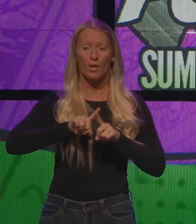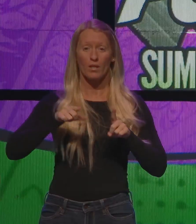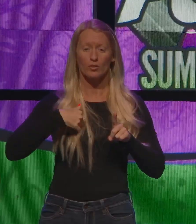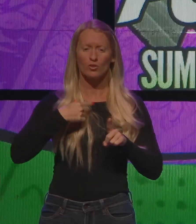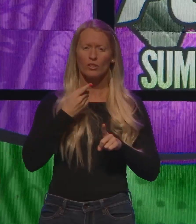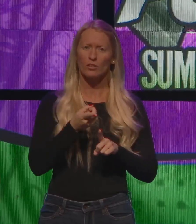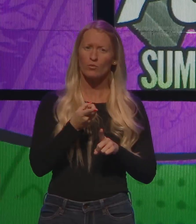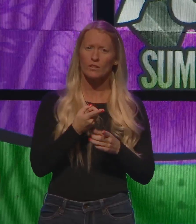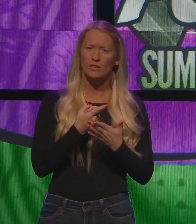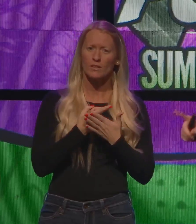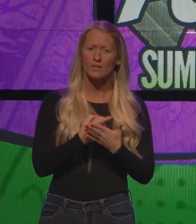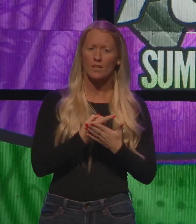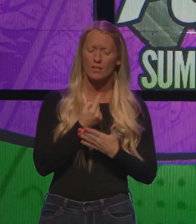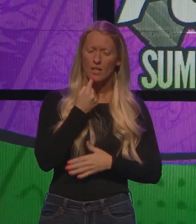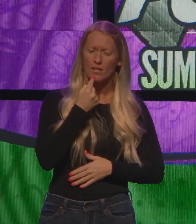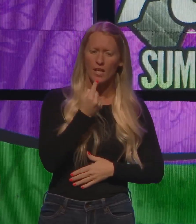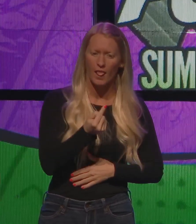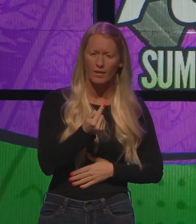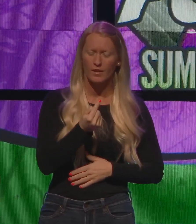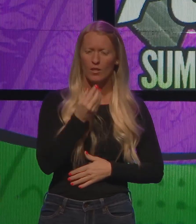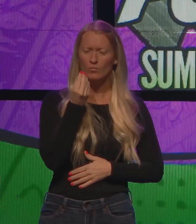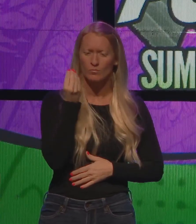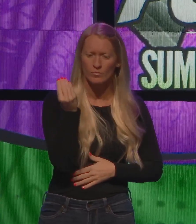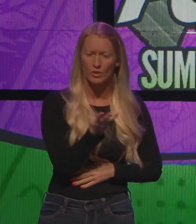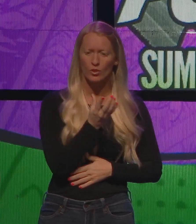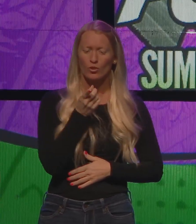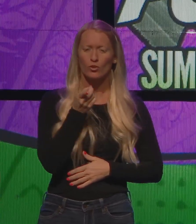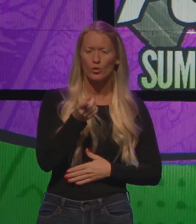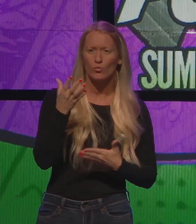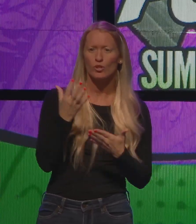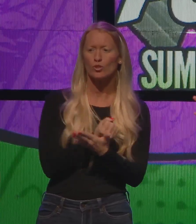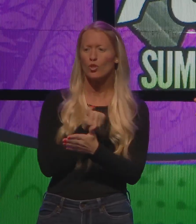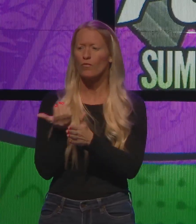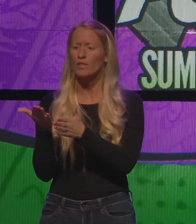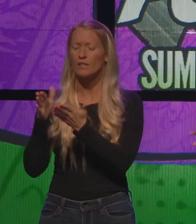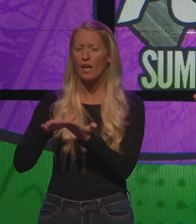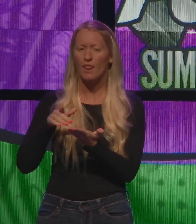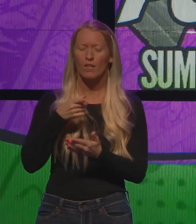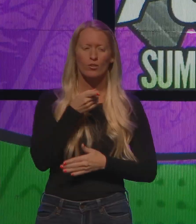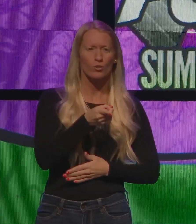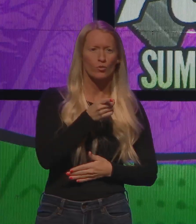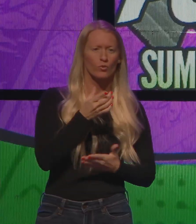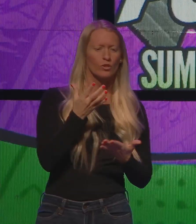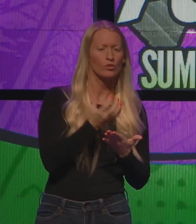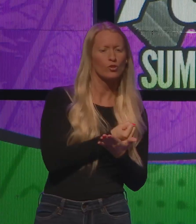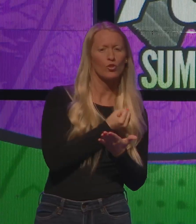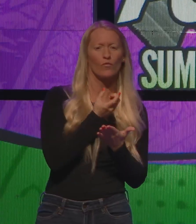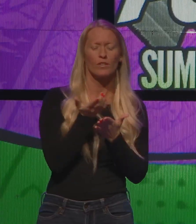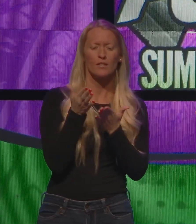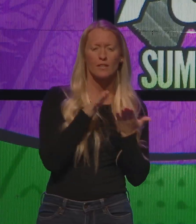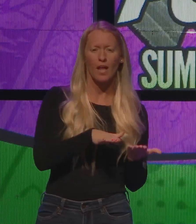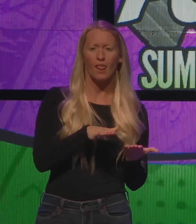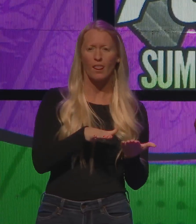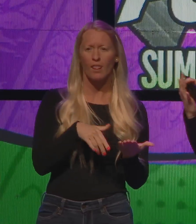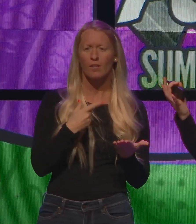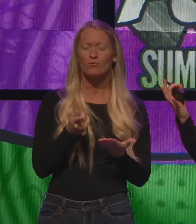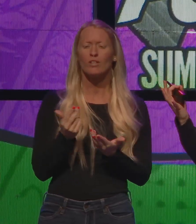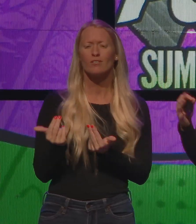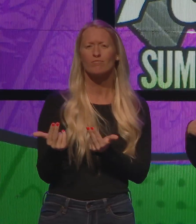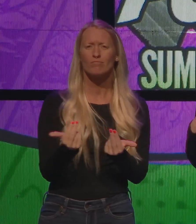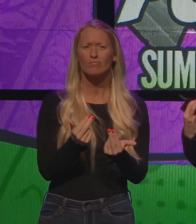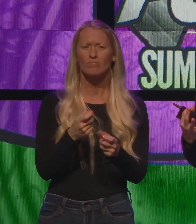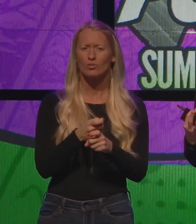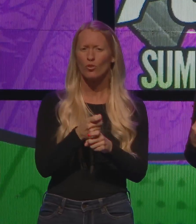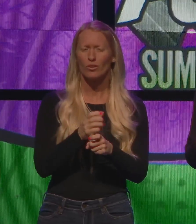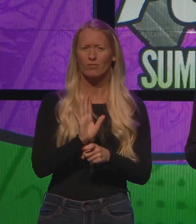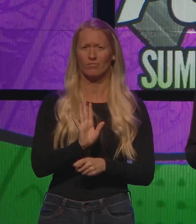death. You deserve death. You deserve death. You deserve death. And there's a humor. And I went to the comments, of course, because you know that